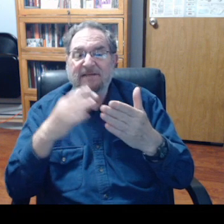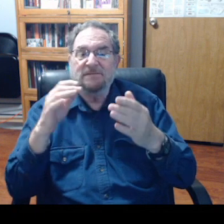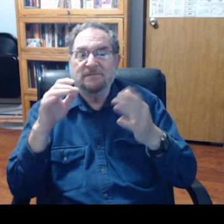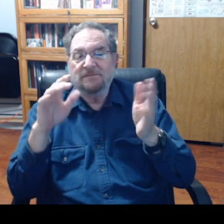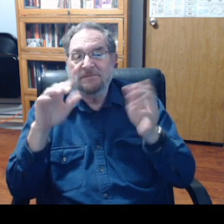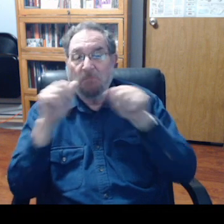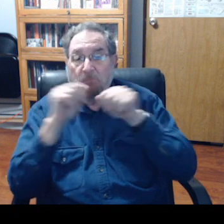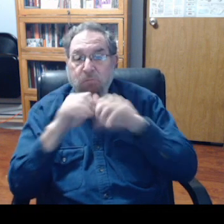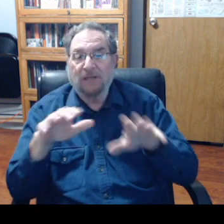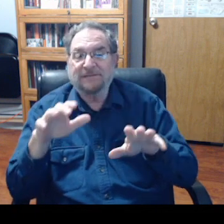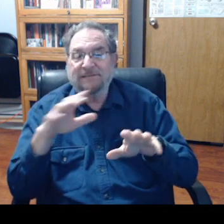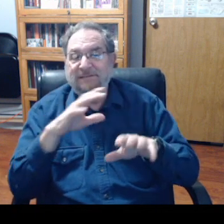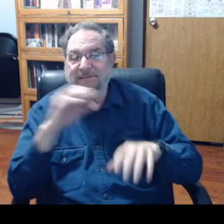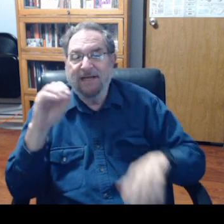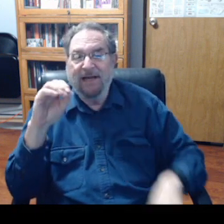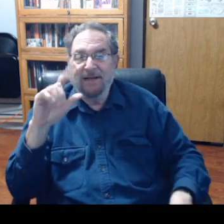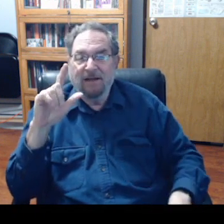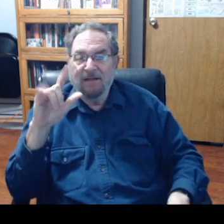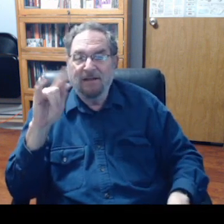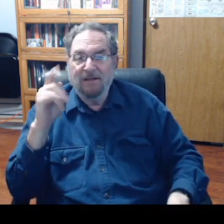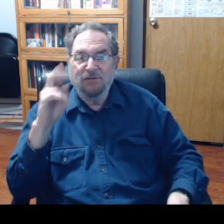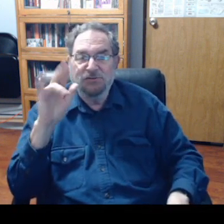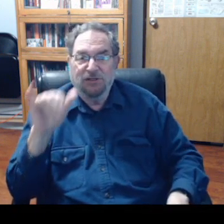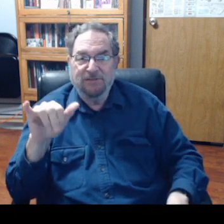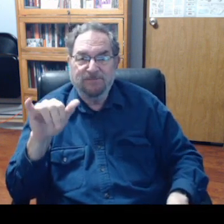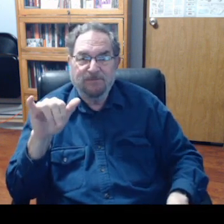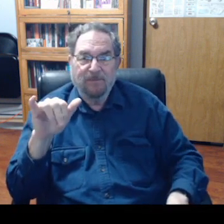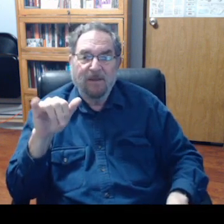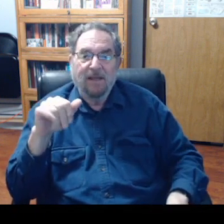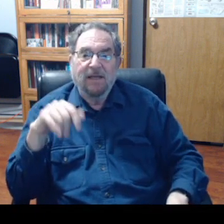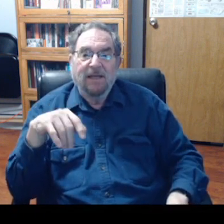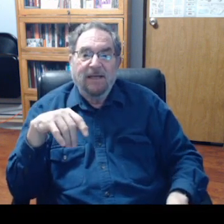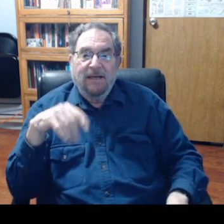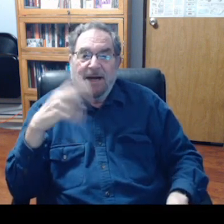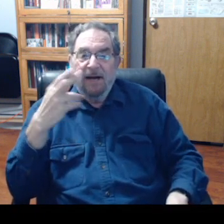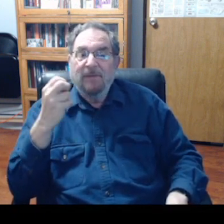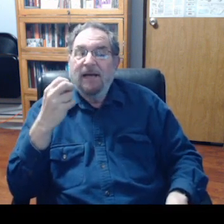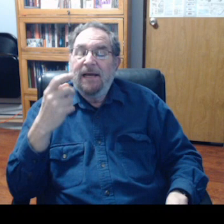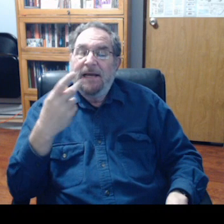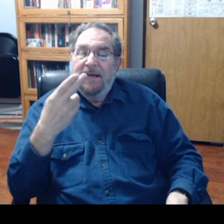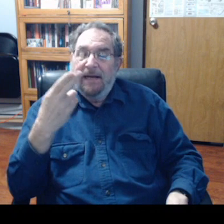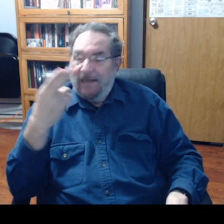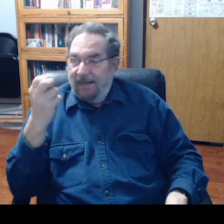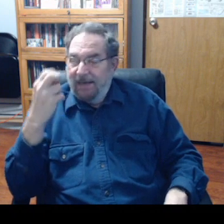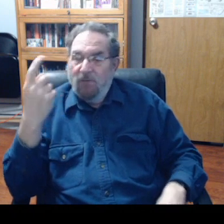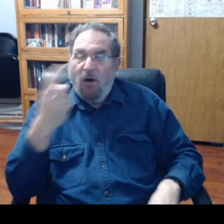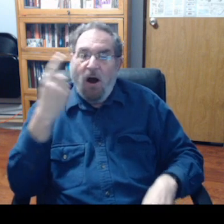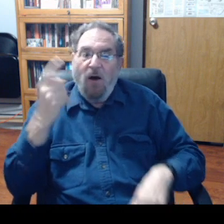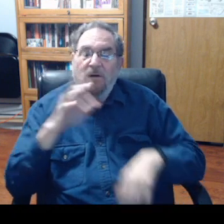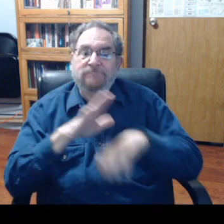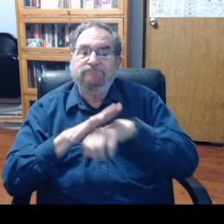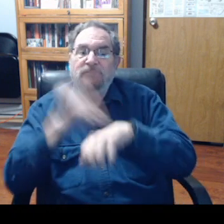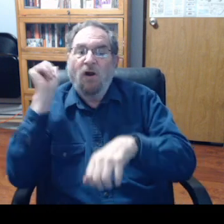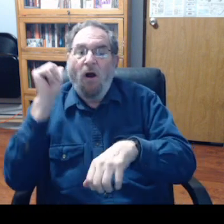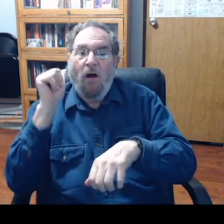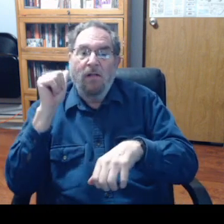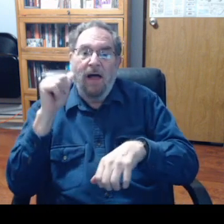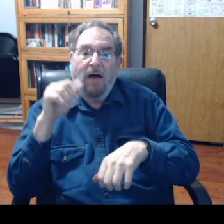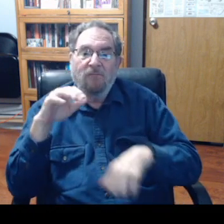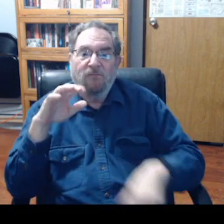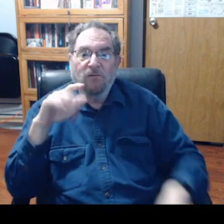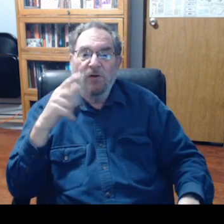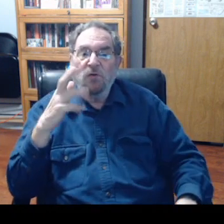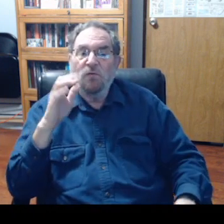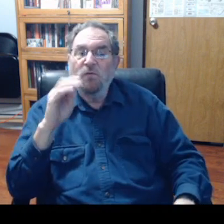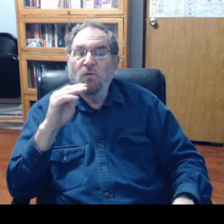sing the blessing and the liturgy. he will all call